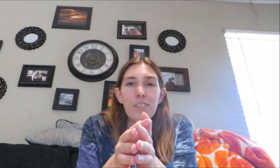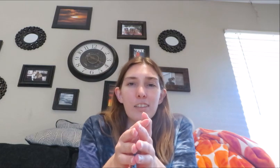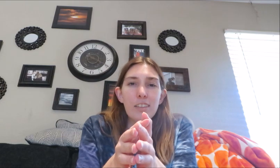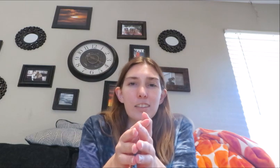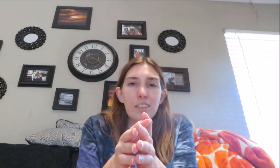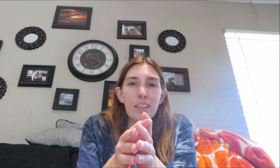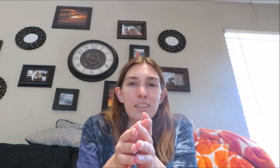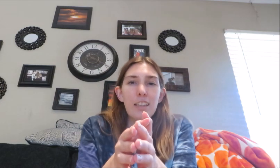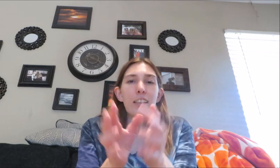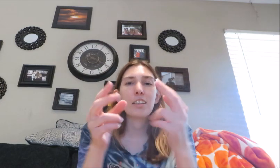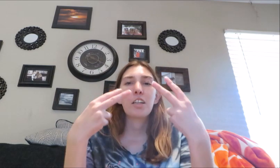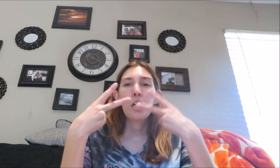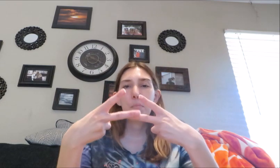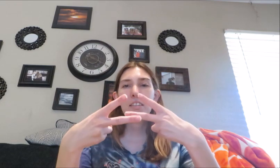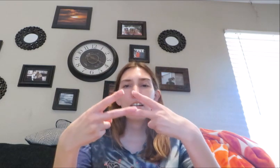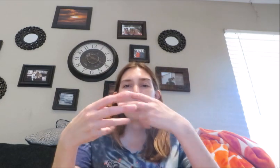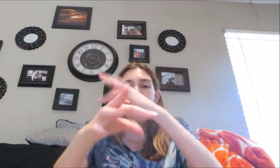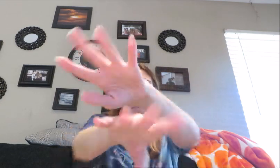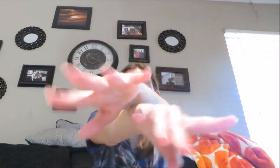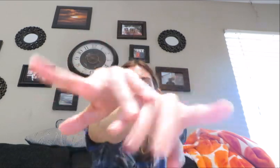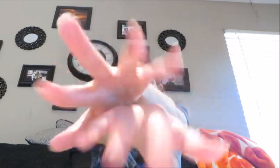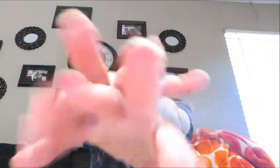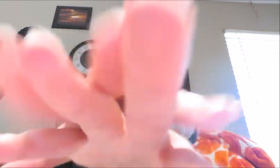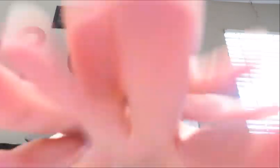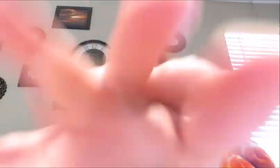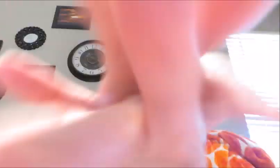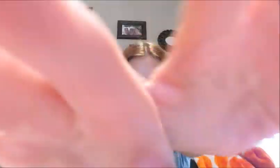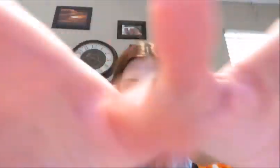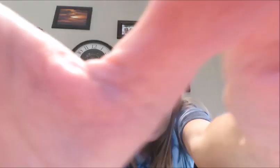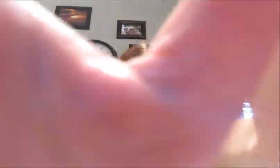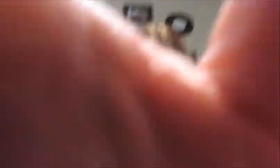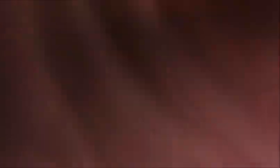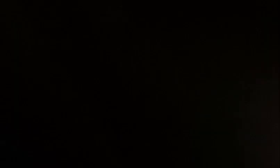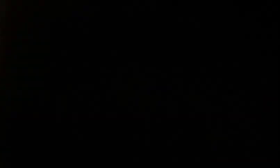will see you guys later. Peace out. Bye.